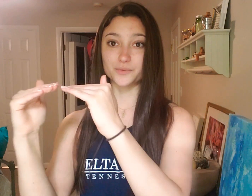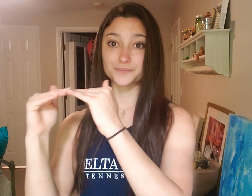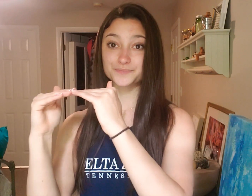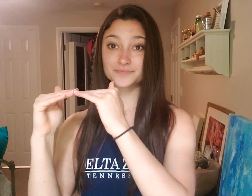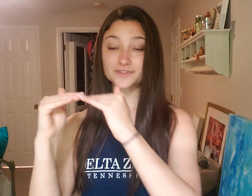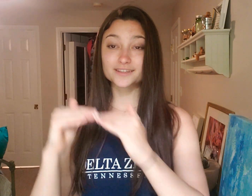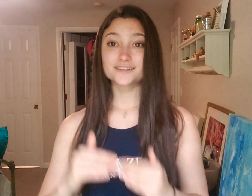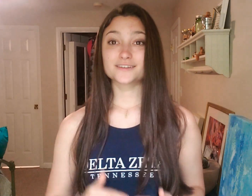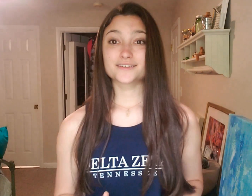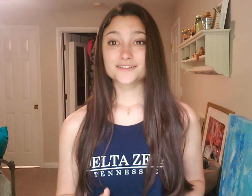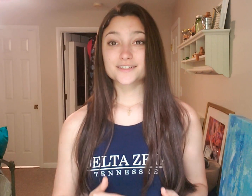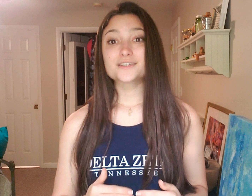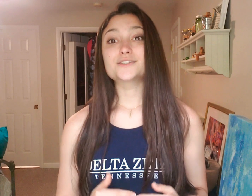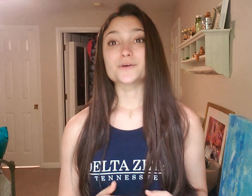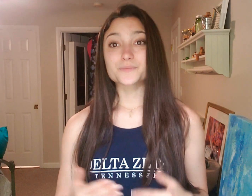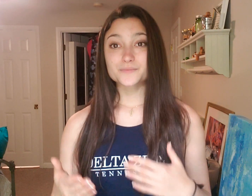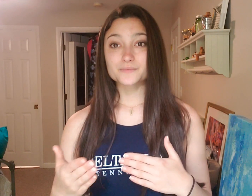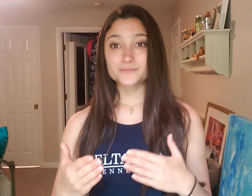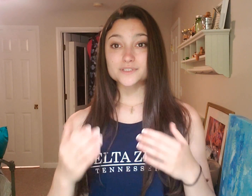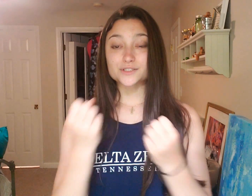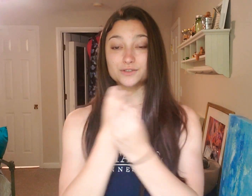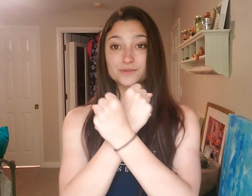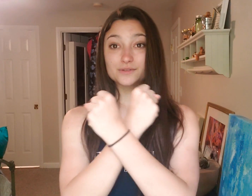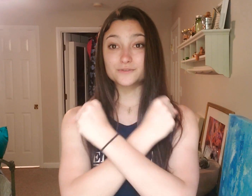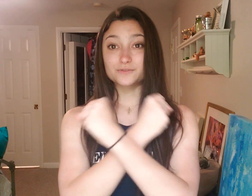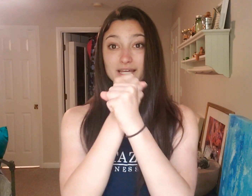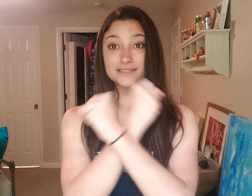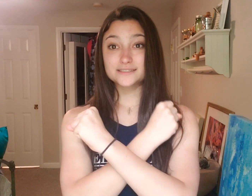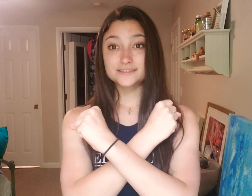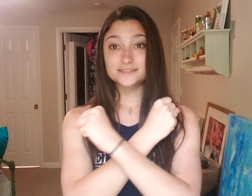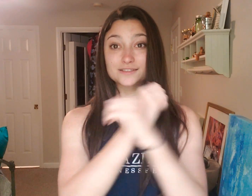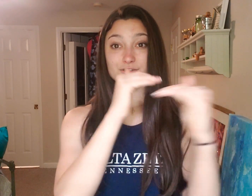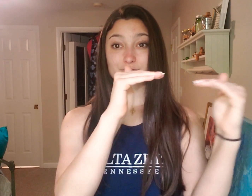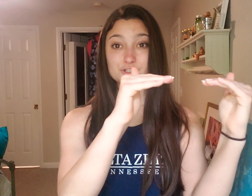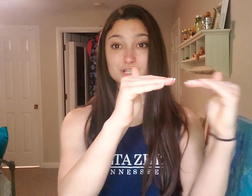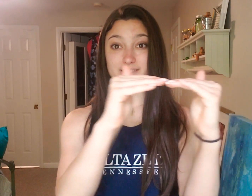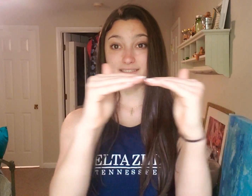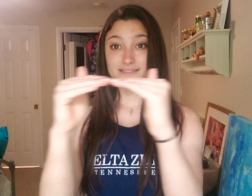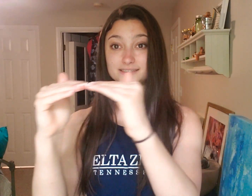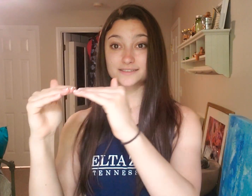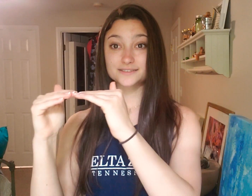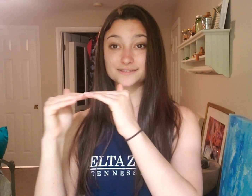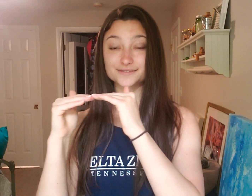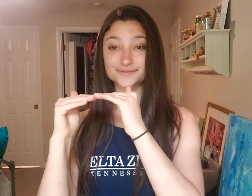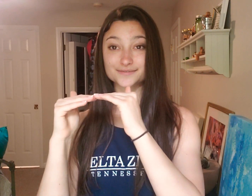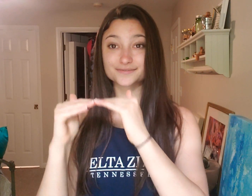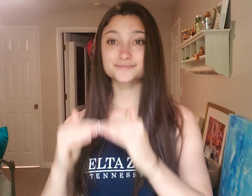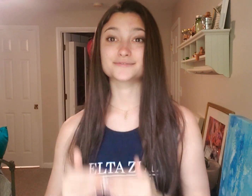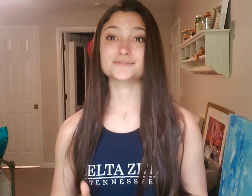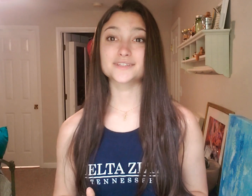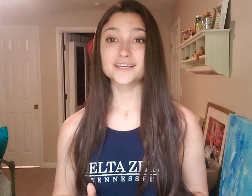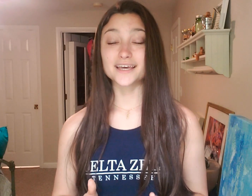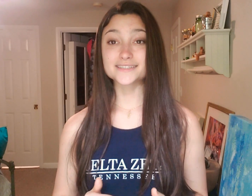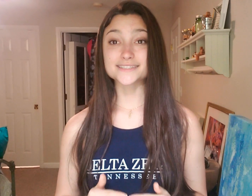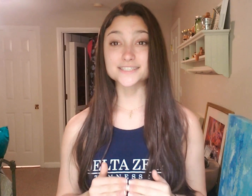everyone. So to fight for justice. And to seek